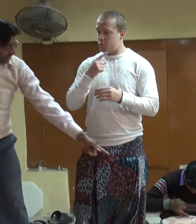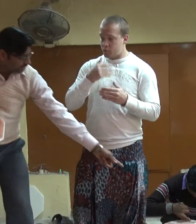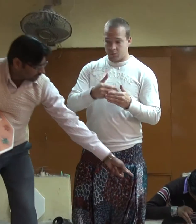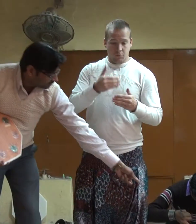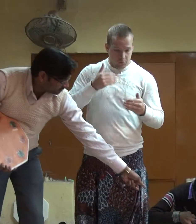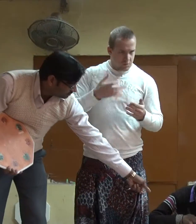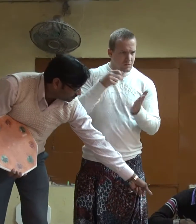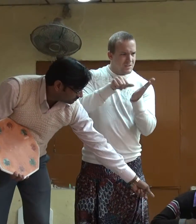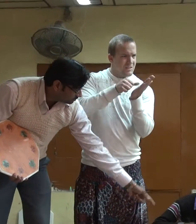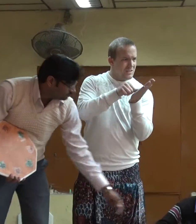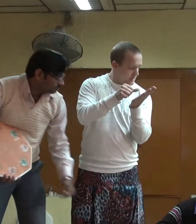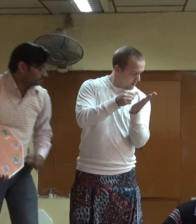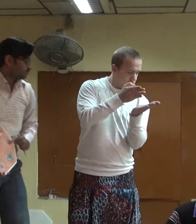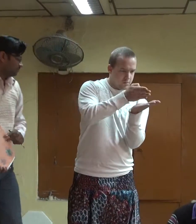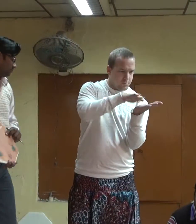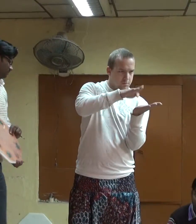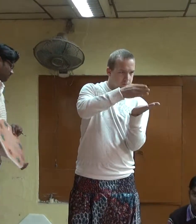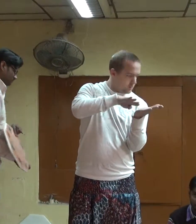Like that.